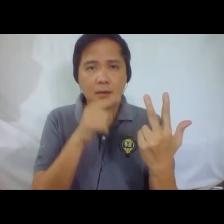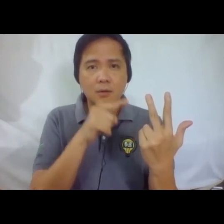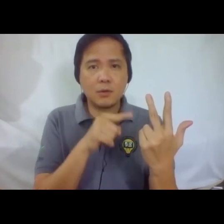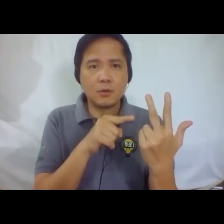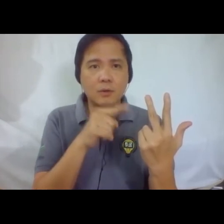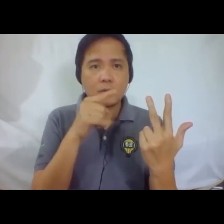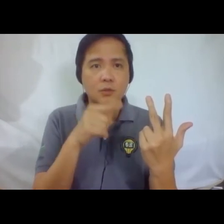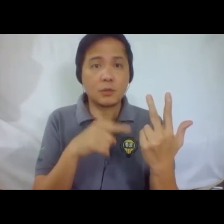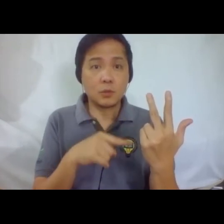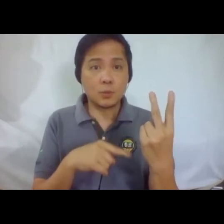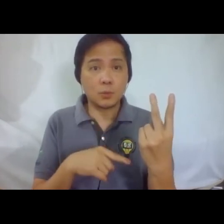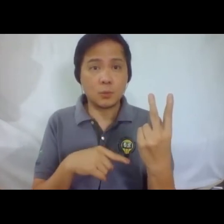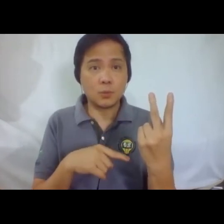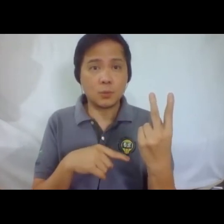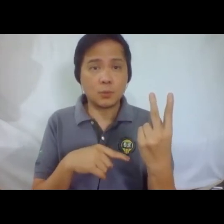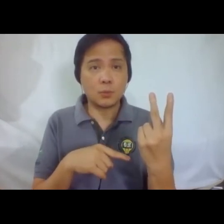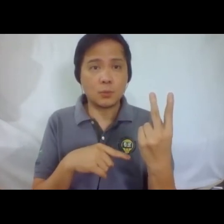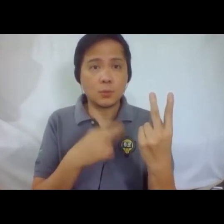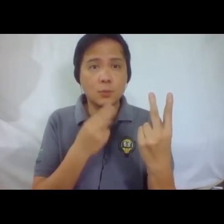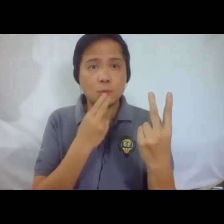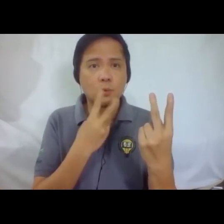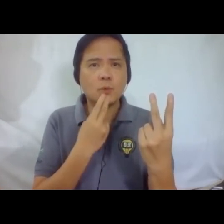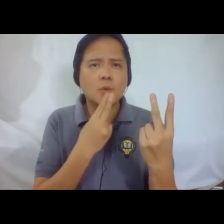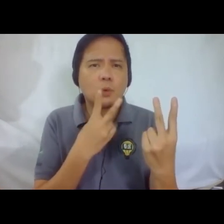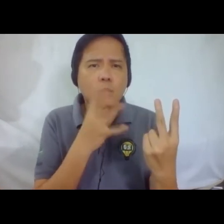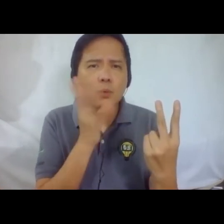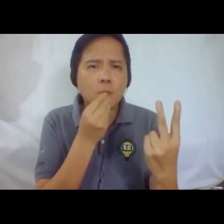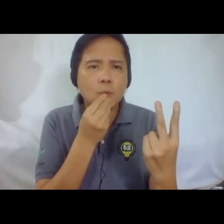Two? Marvin, who are the two?